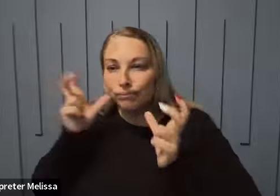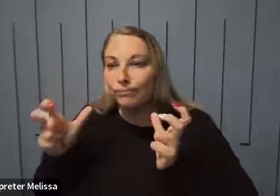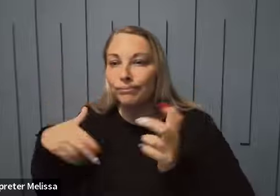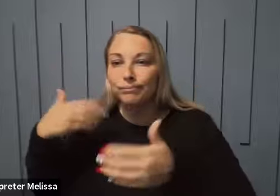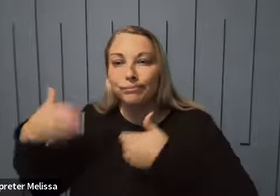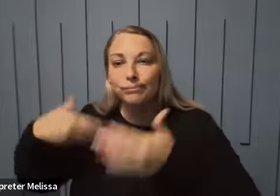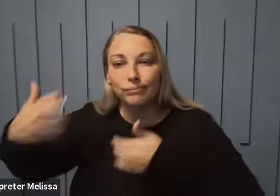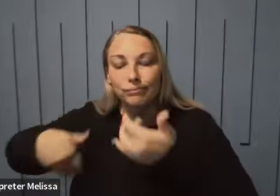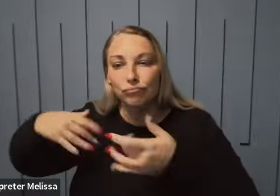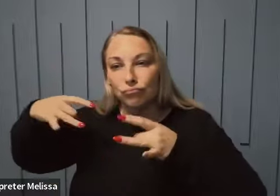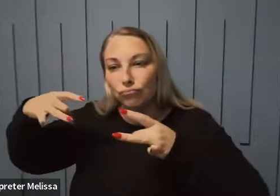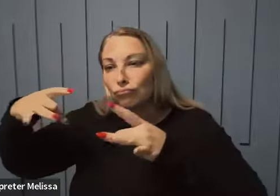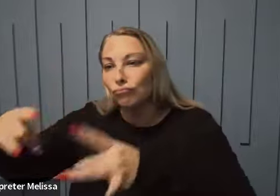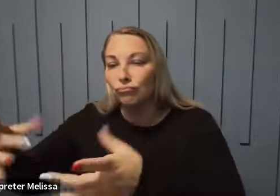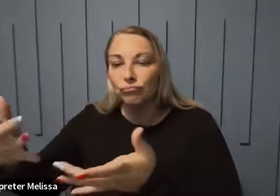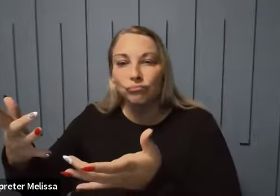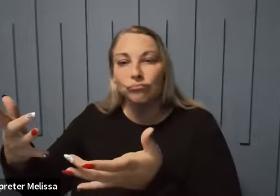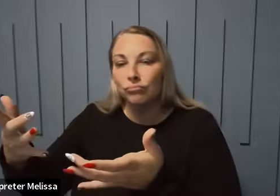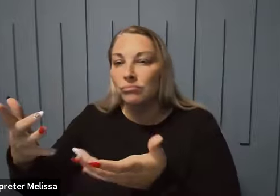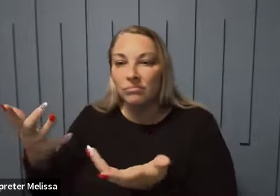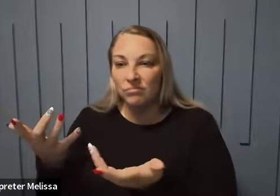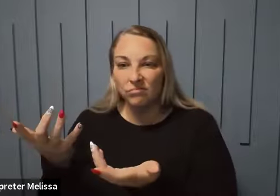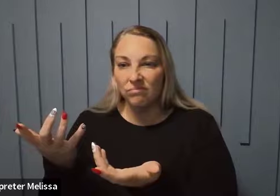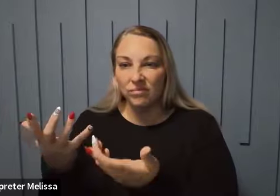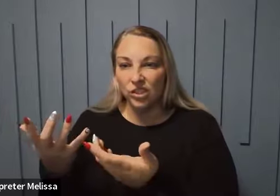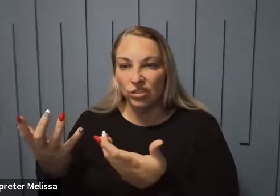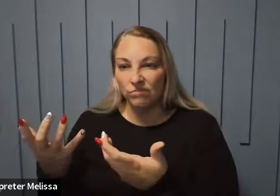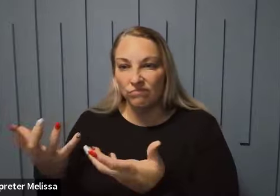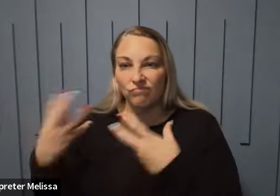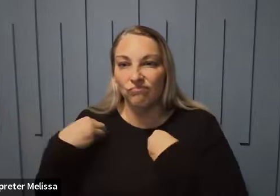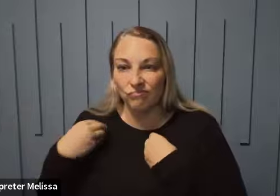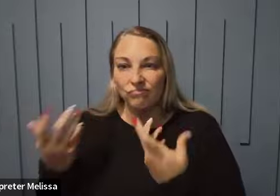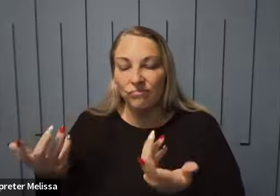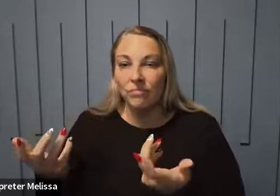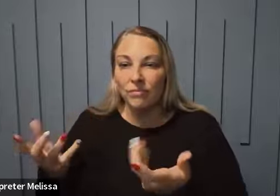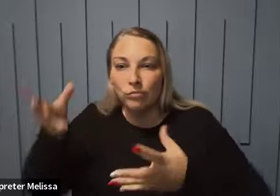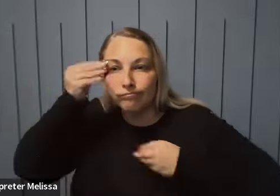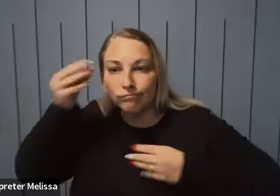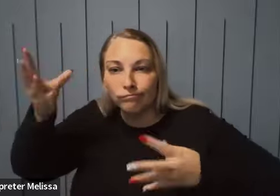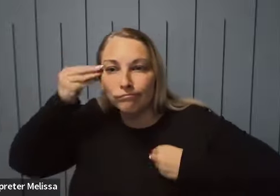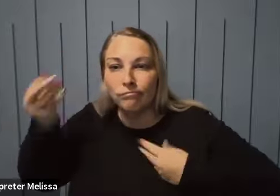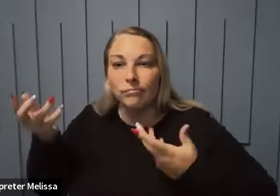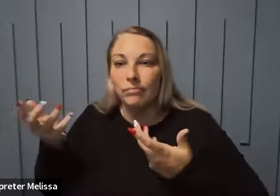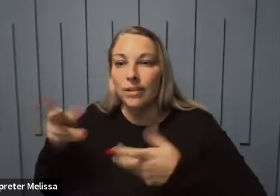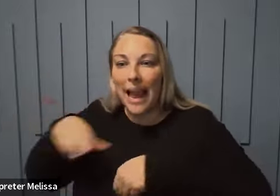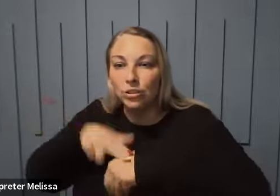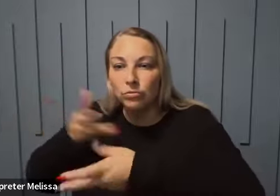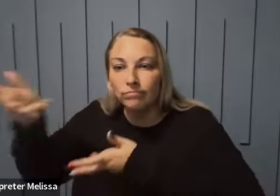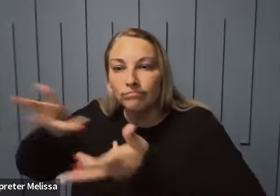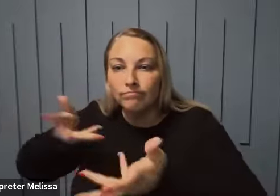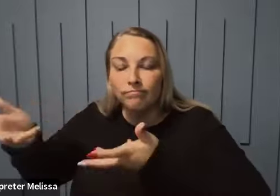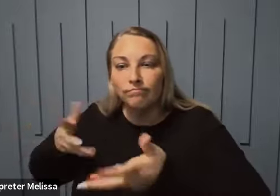normal babies and kids, and they were able to acquire all the language that they needed just through natural interactions.